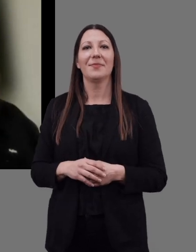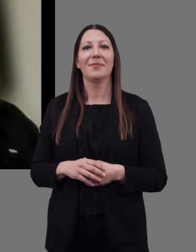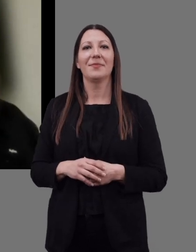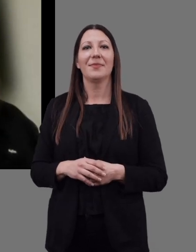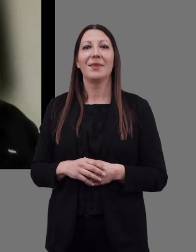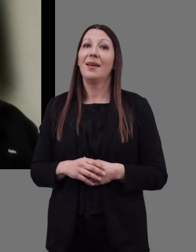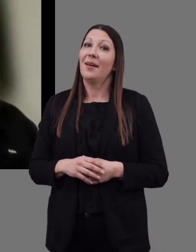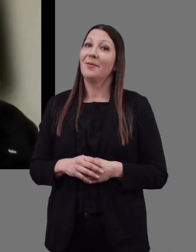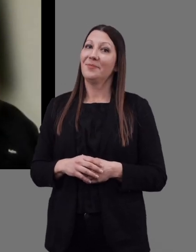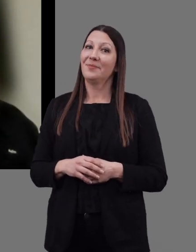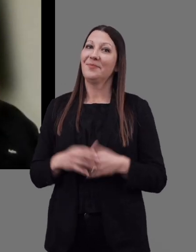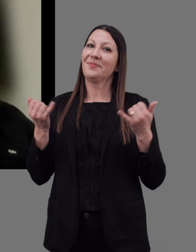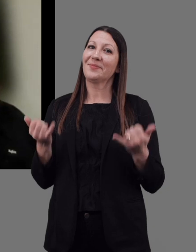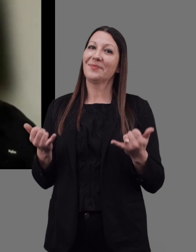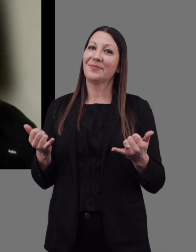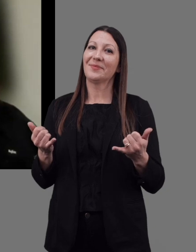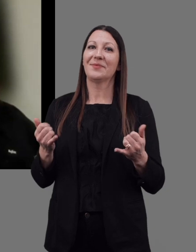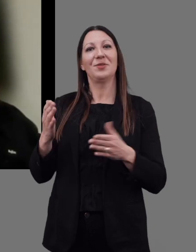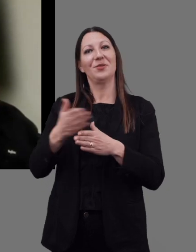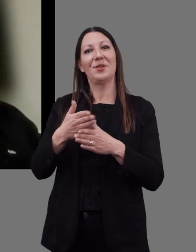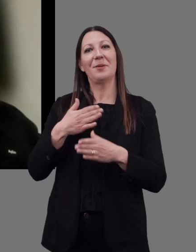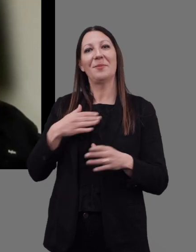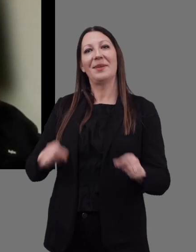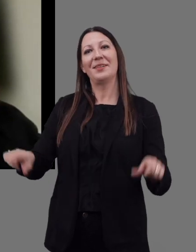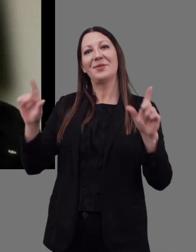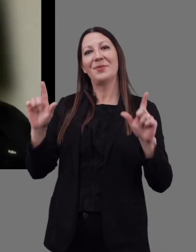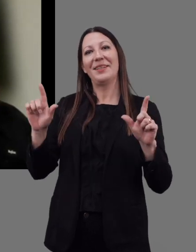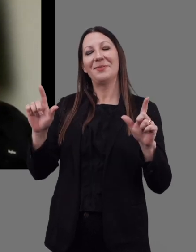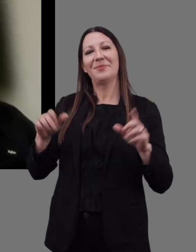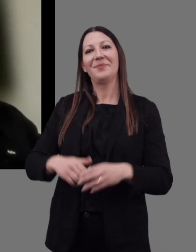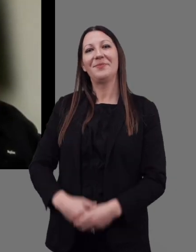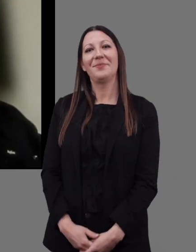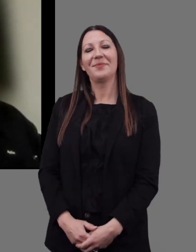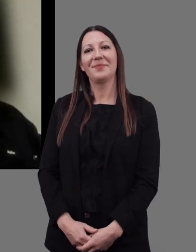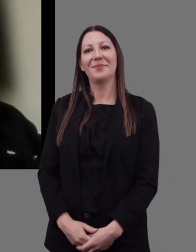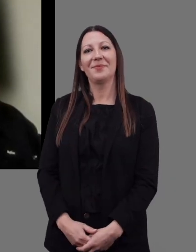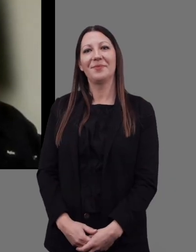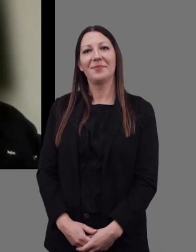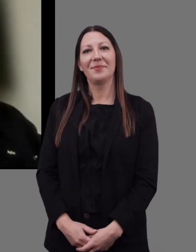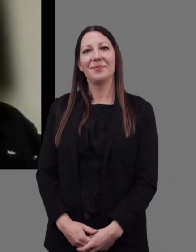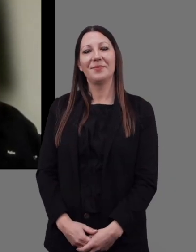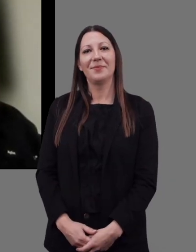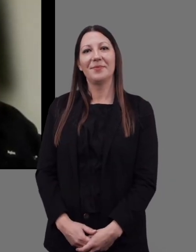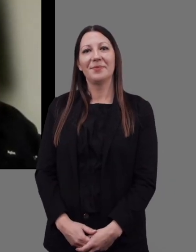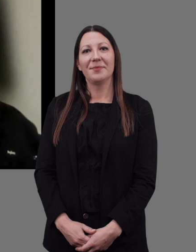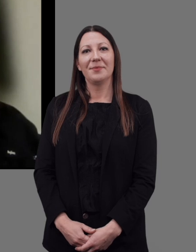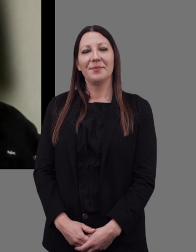So for the purposes of this video, I will be sharing my screen with you.